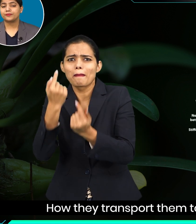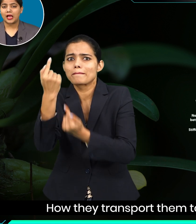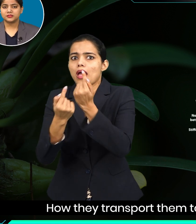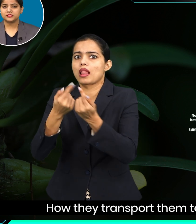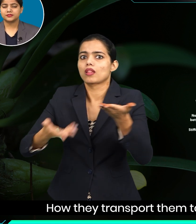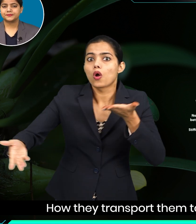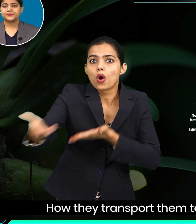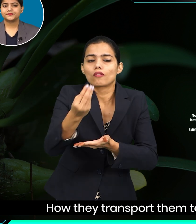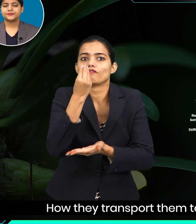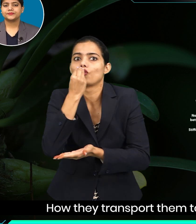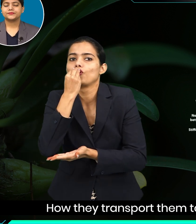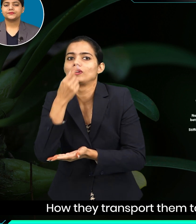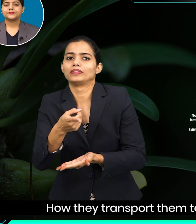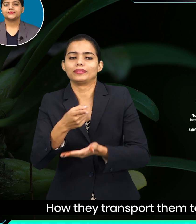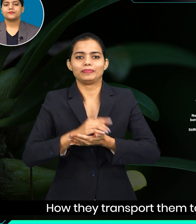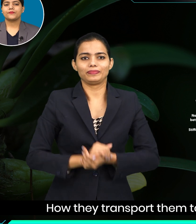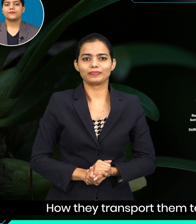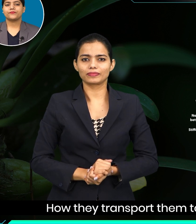factories of plants.